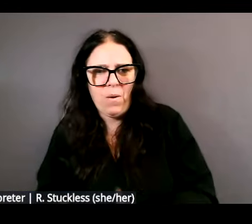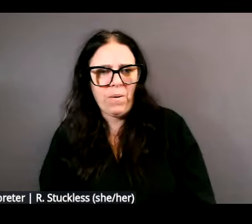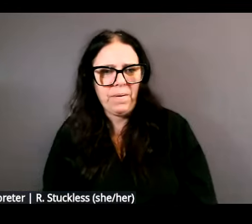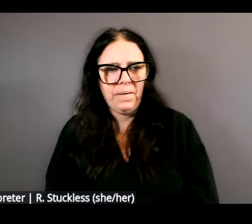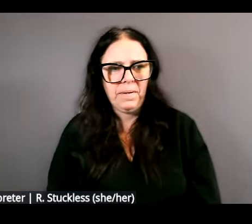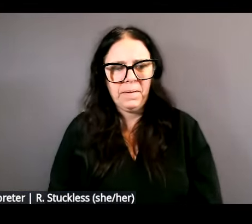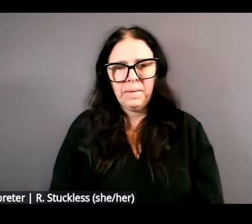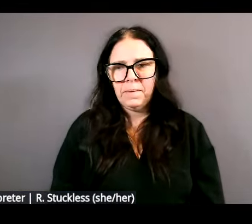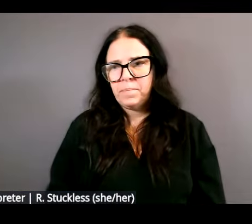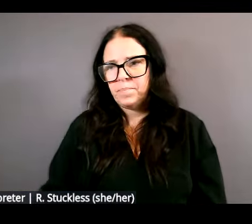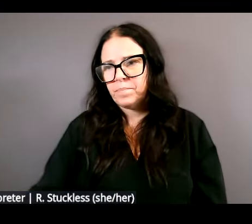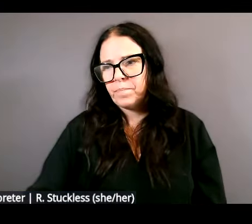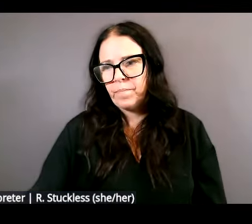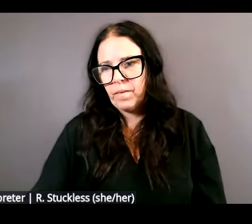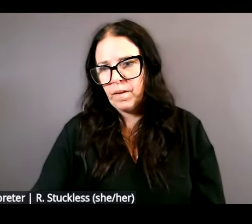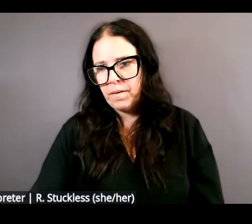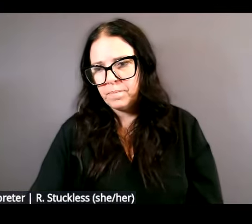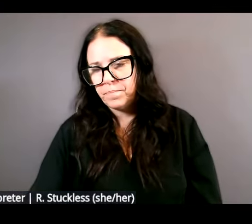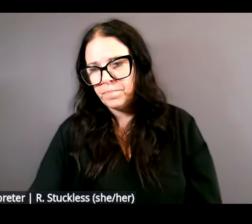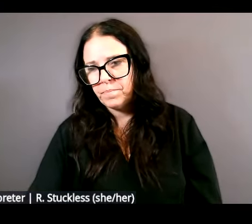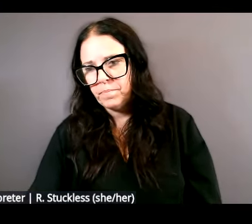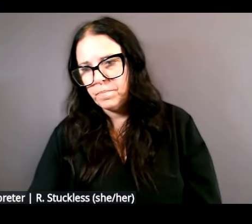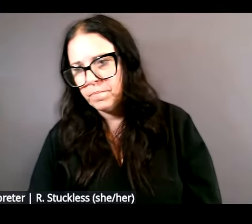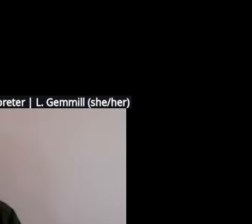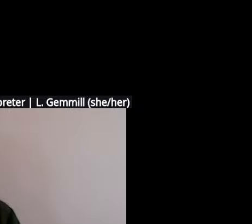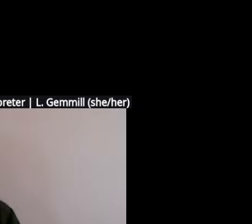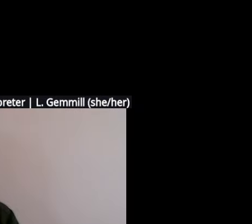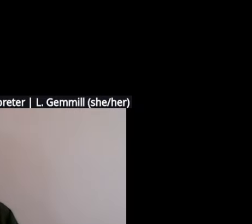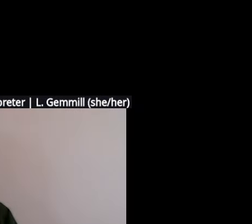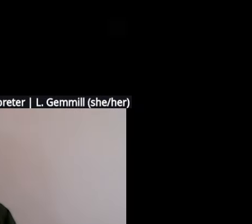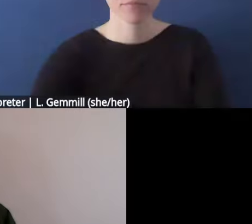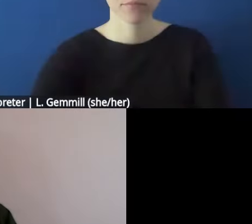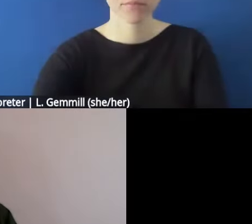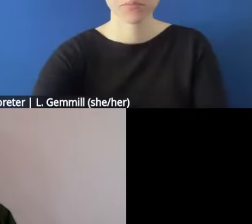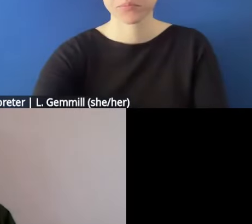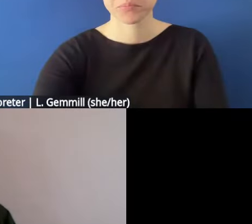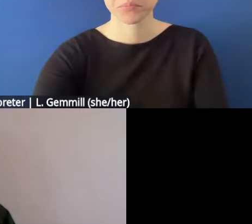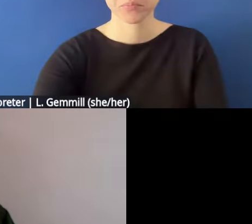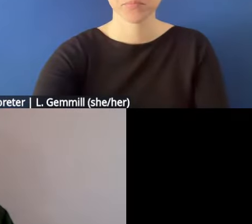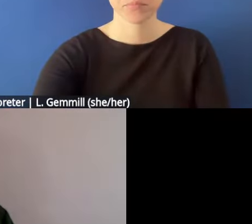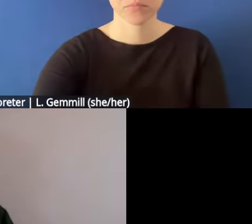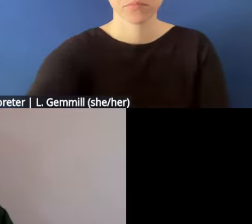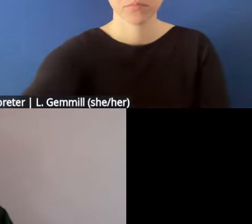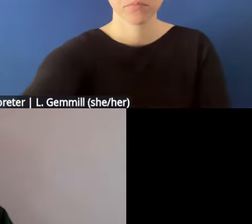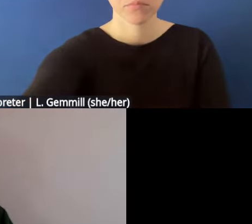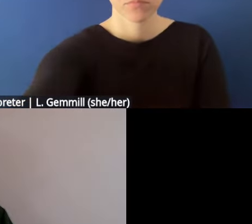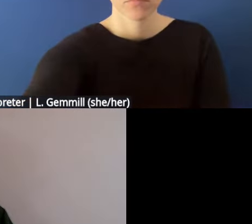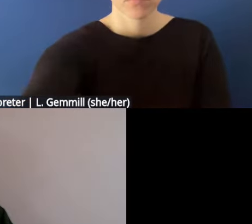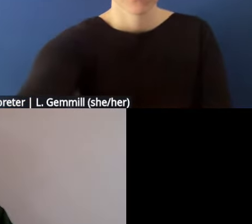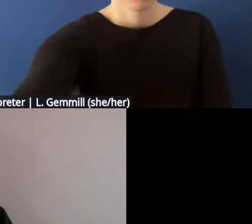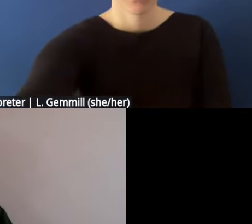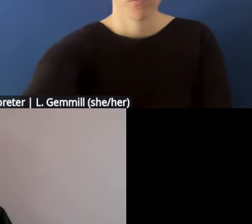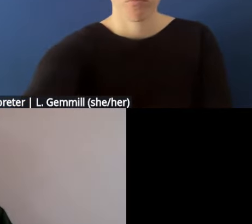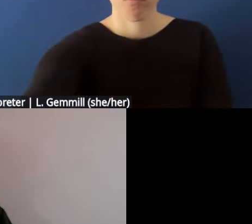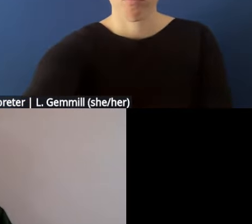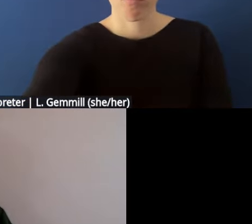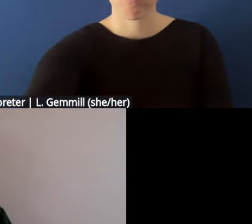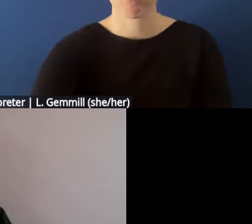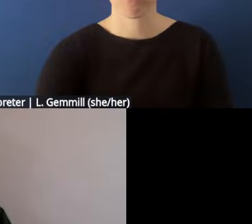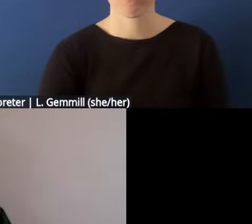I would like to ask Mr. Fracassi, whether the Bureau does identify duplicates, because it's my understanding that it doesn't. That was the